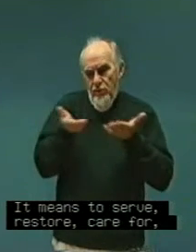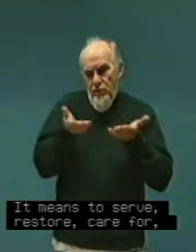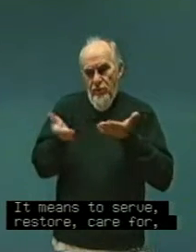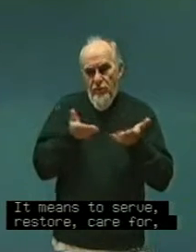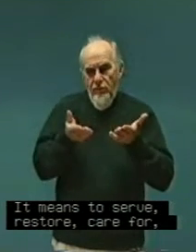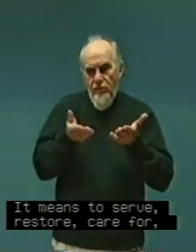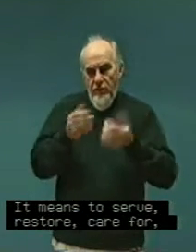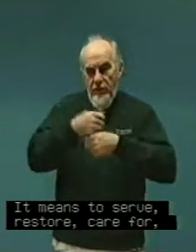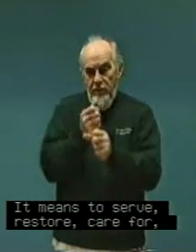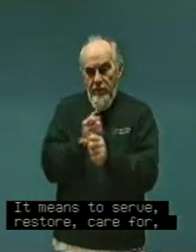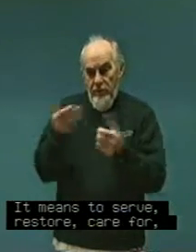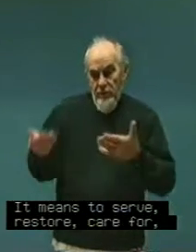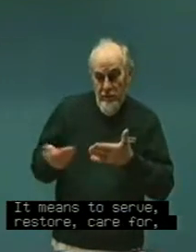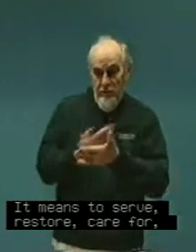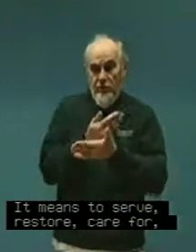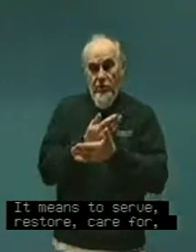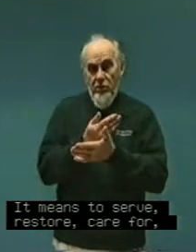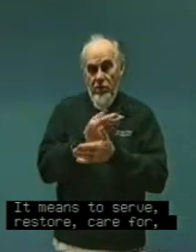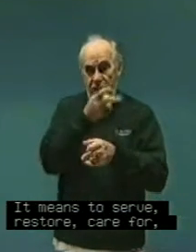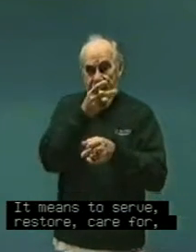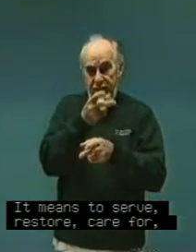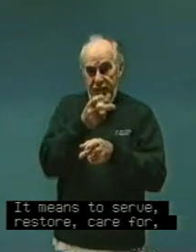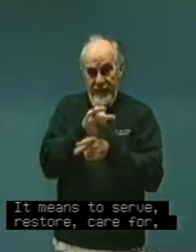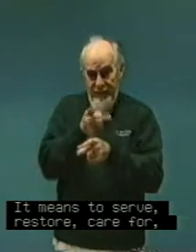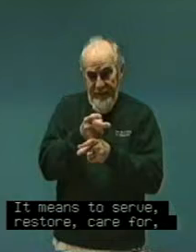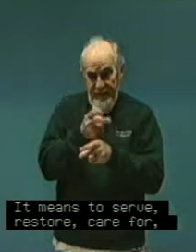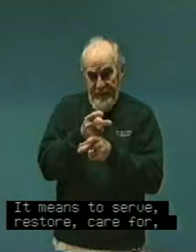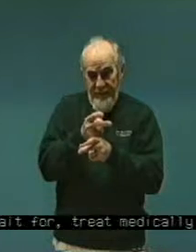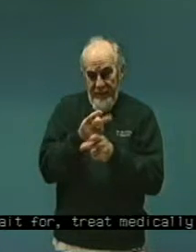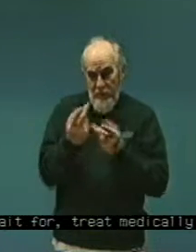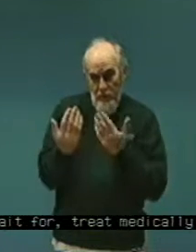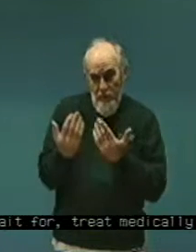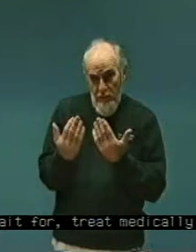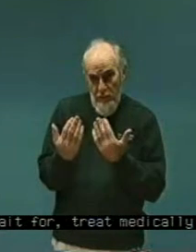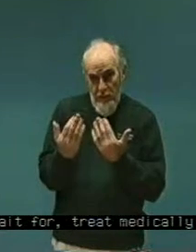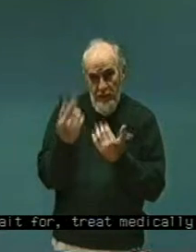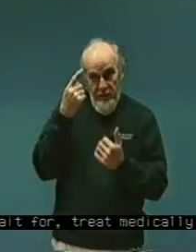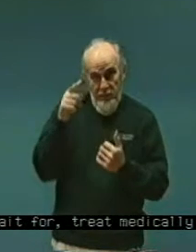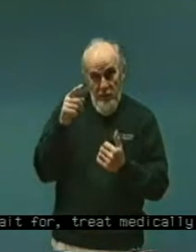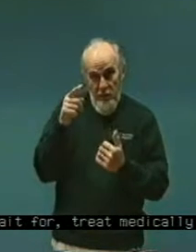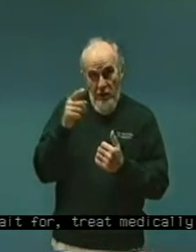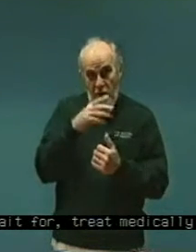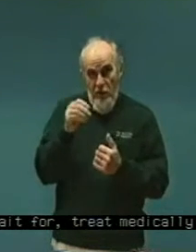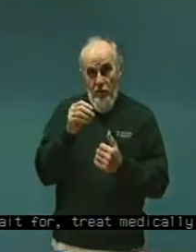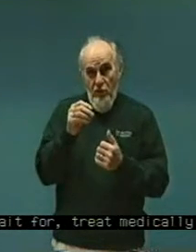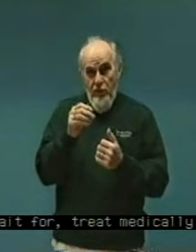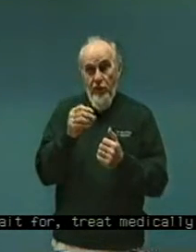2. It means to serve, restore, care for, wait for, treat